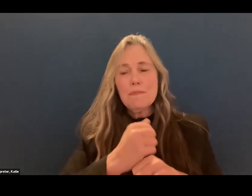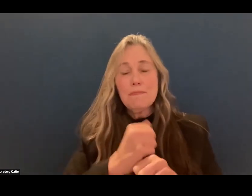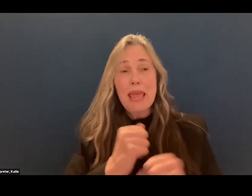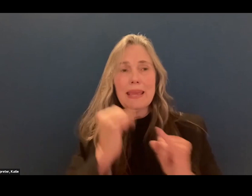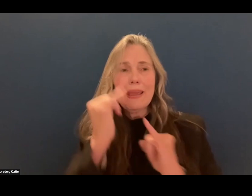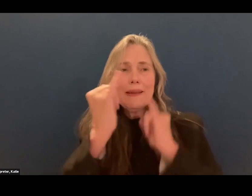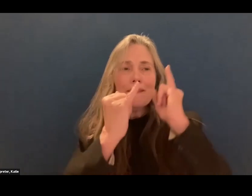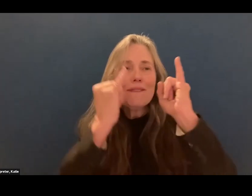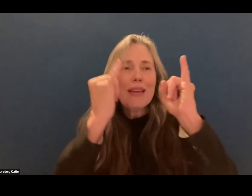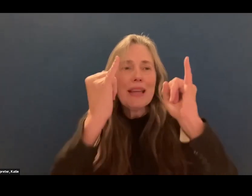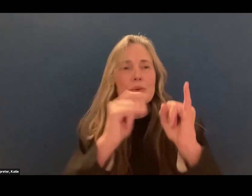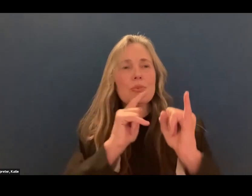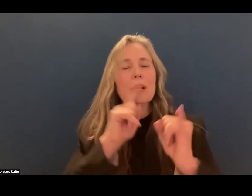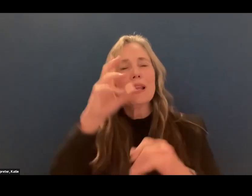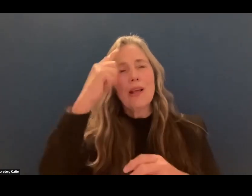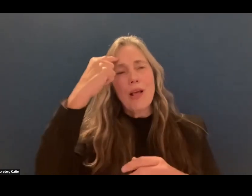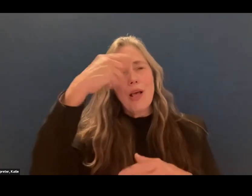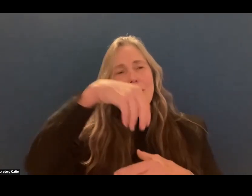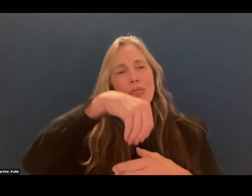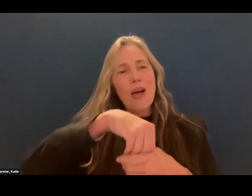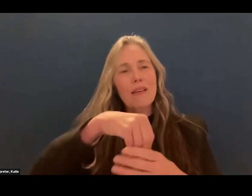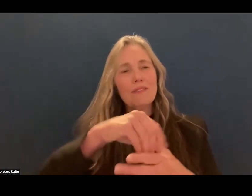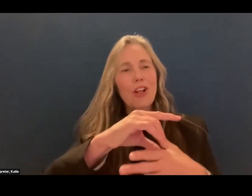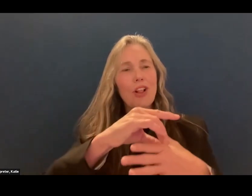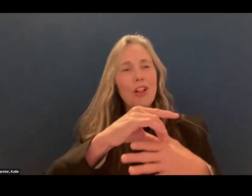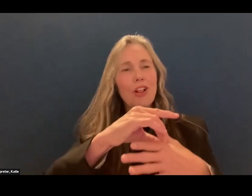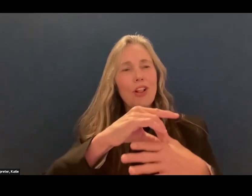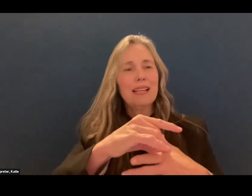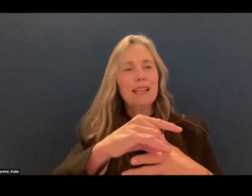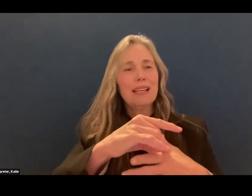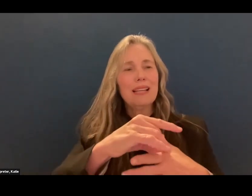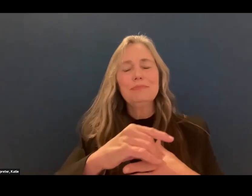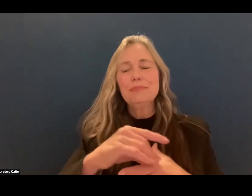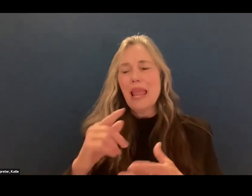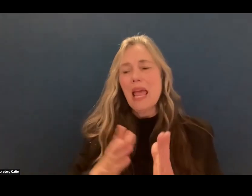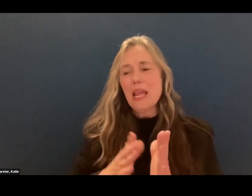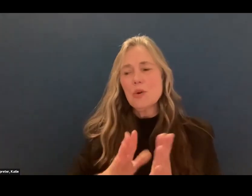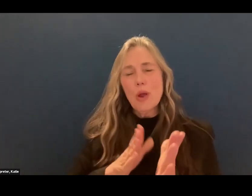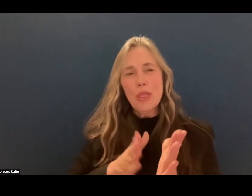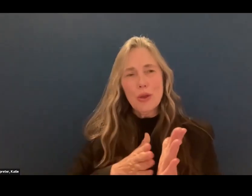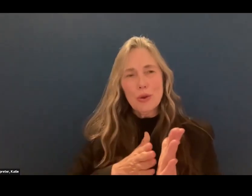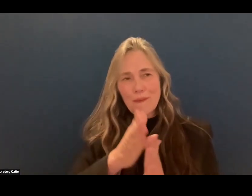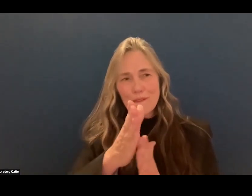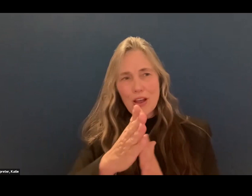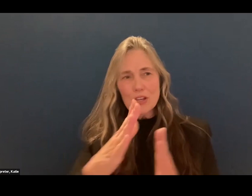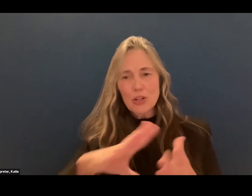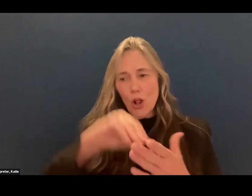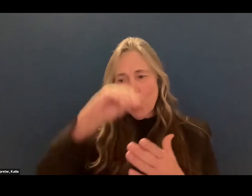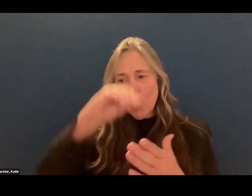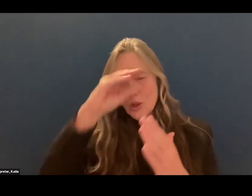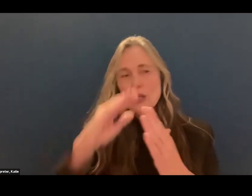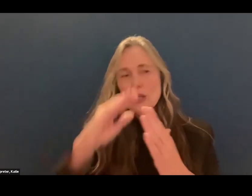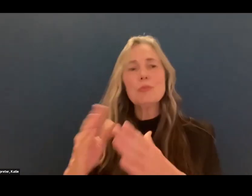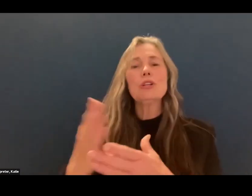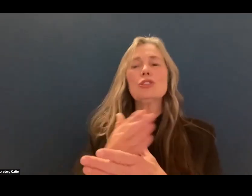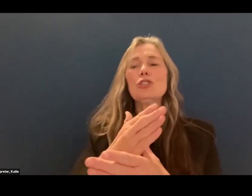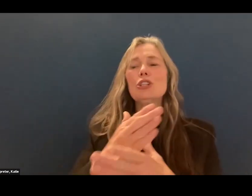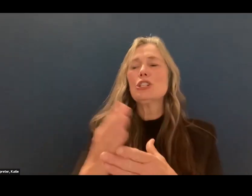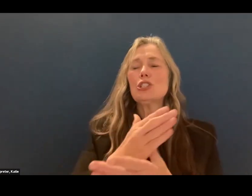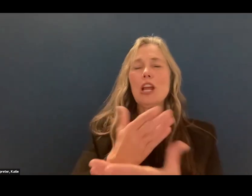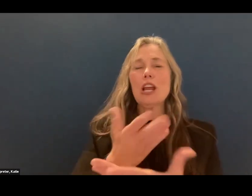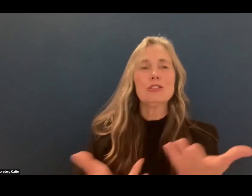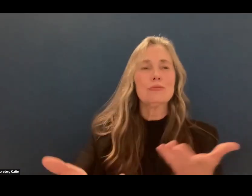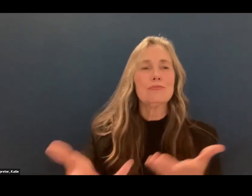and standards-based content for her English classes and shares everything with her professional learning community. Next, we have